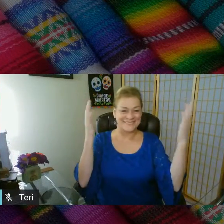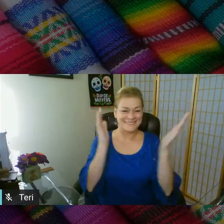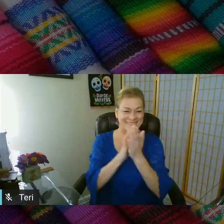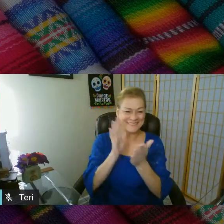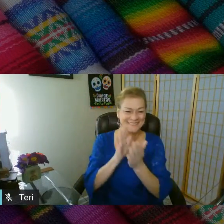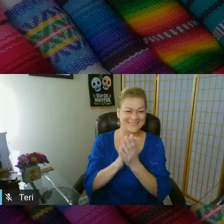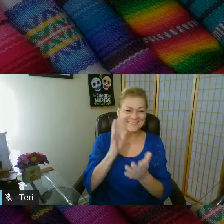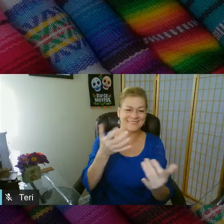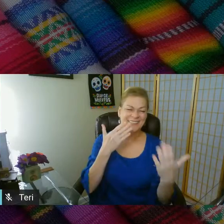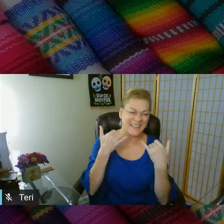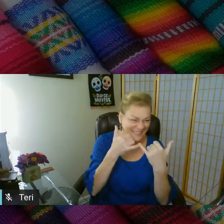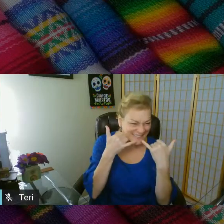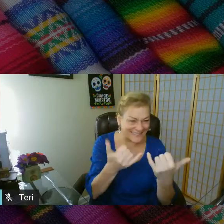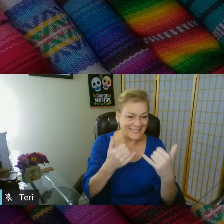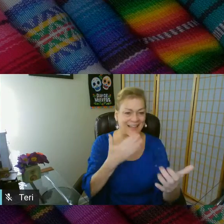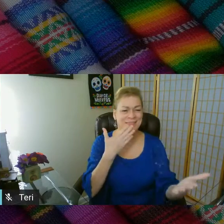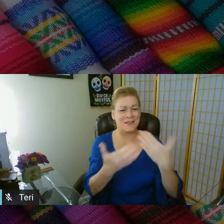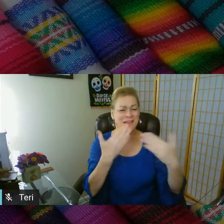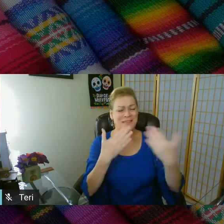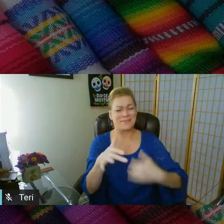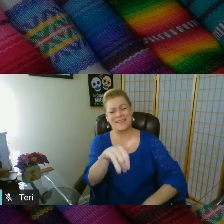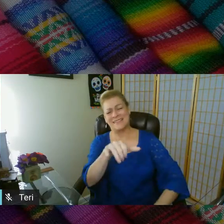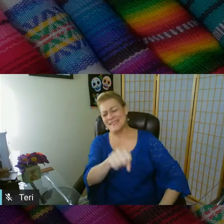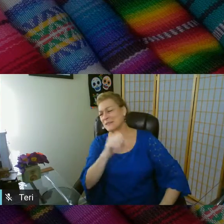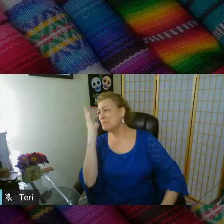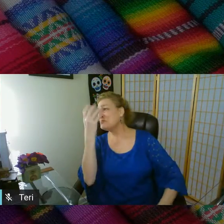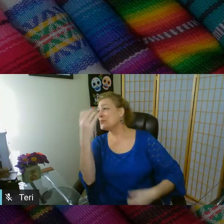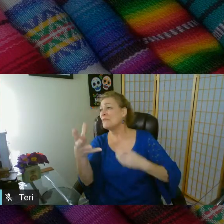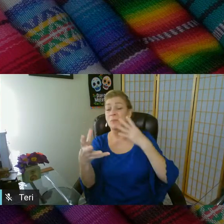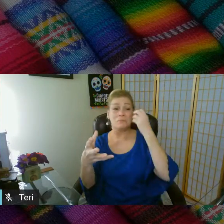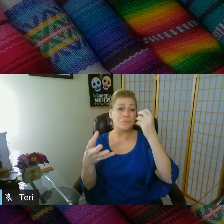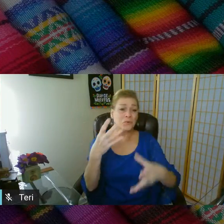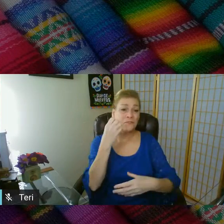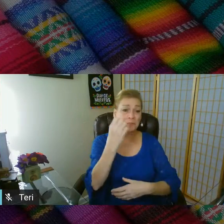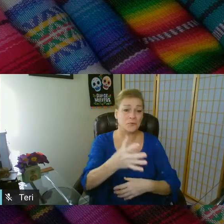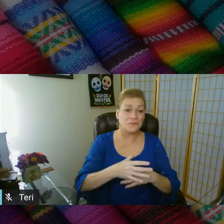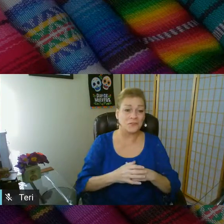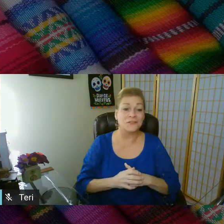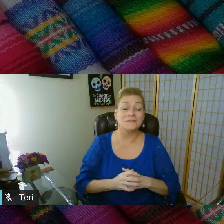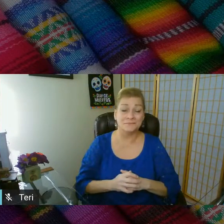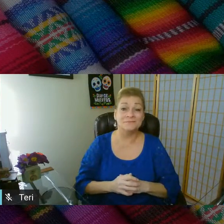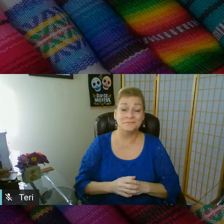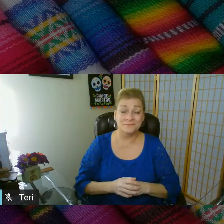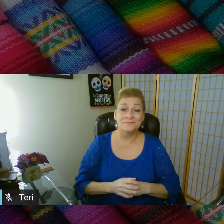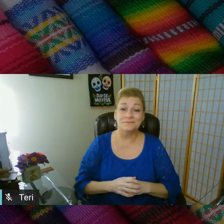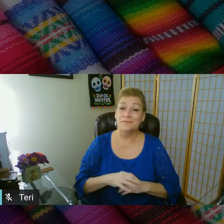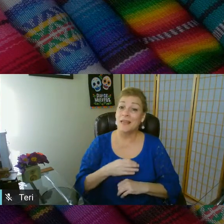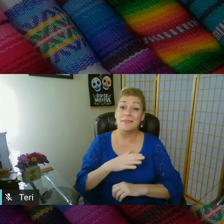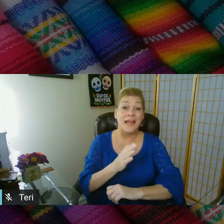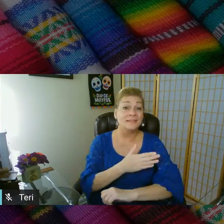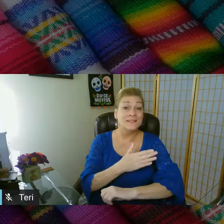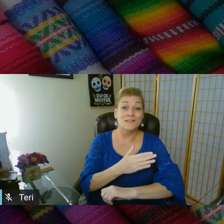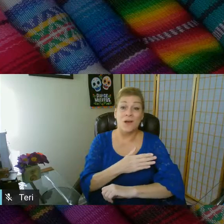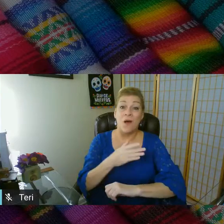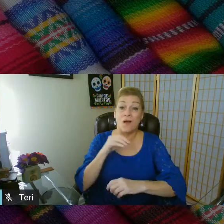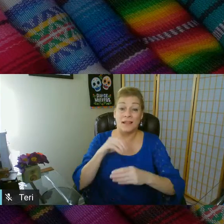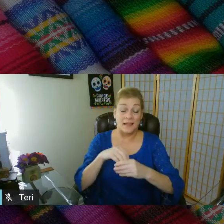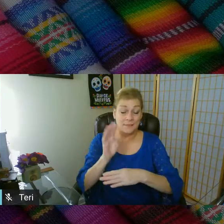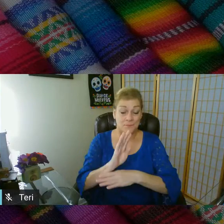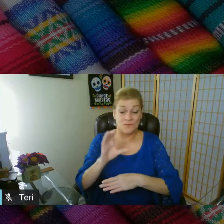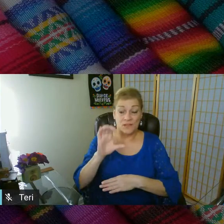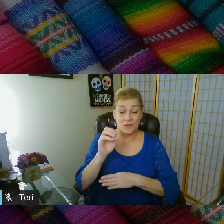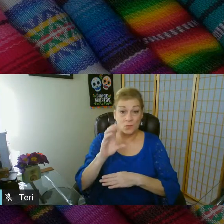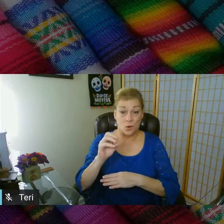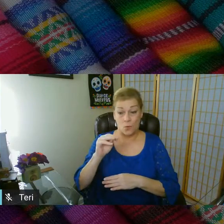Yes, thank you so much, Pancho and Fred. That was beautiful, beautiful, beautiful rendition of that song that Miguel sings.